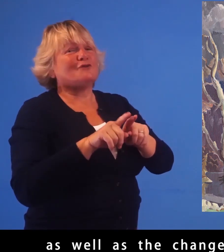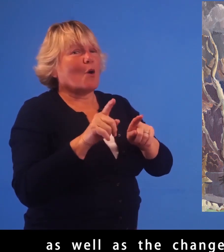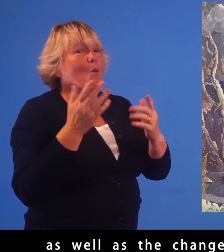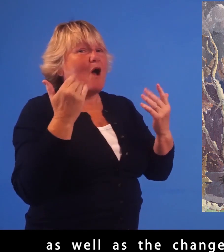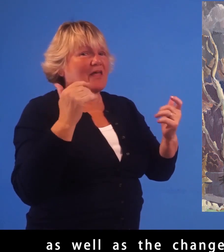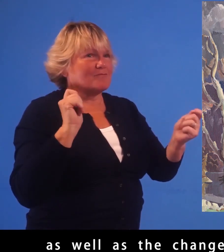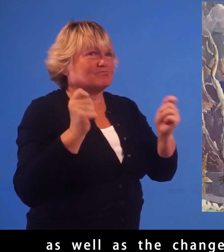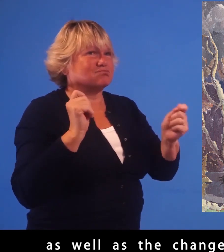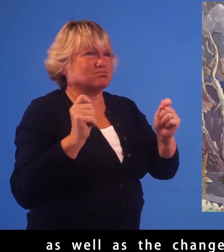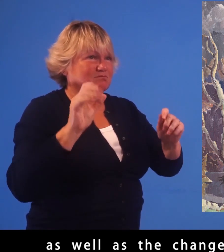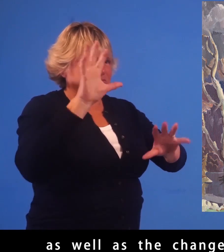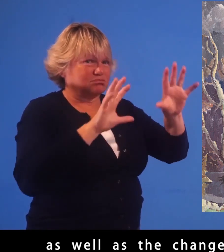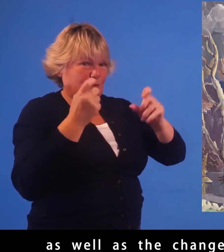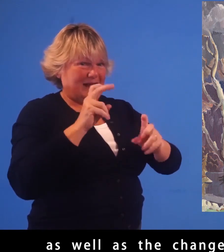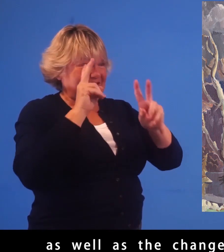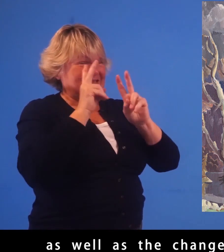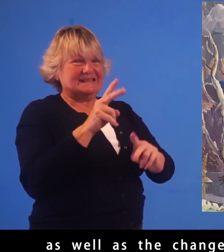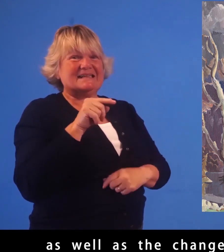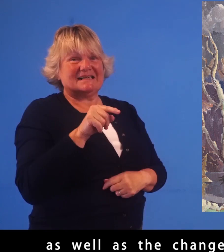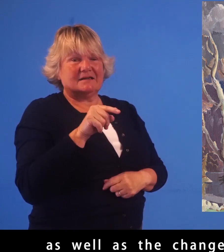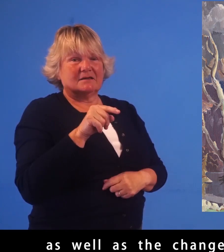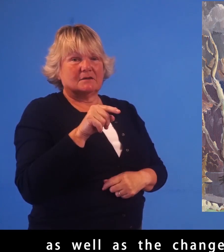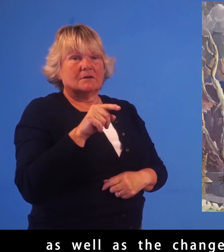As well as the changeable weather conditions.